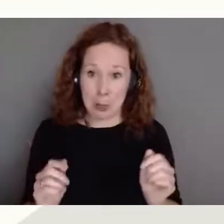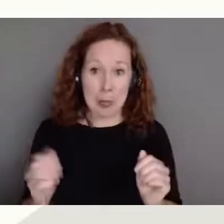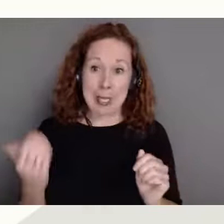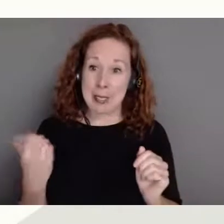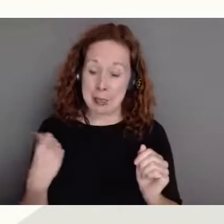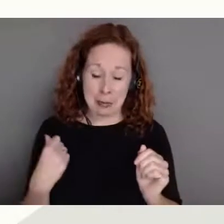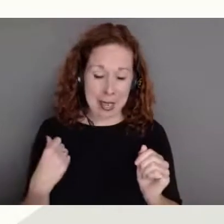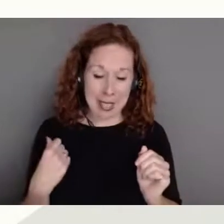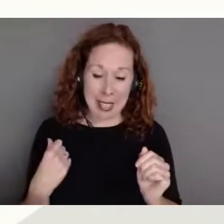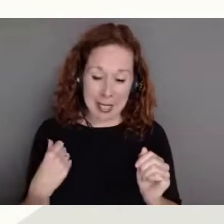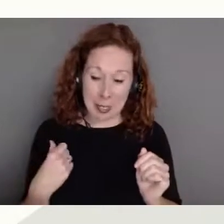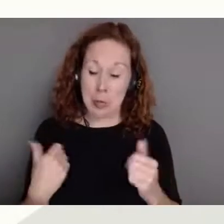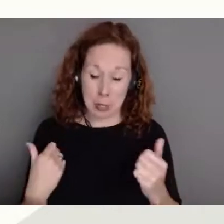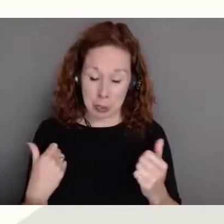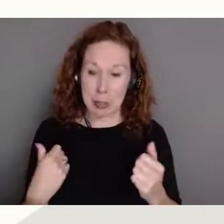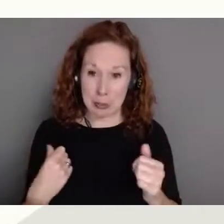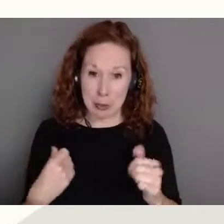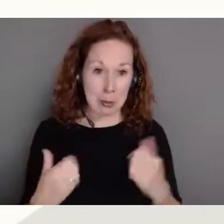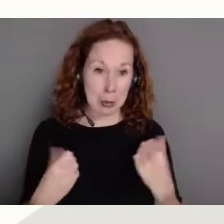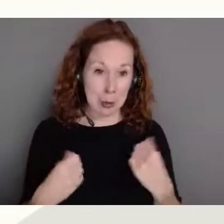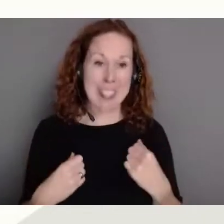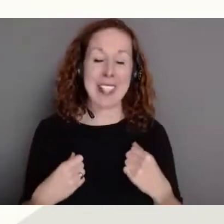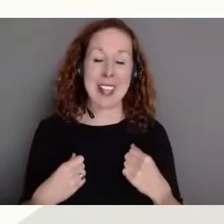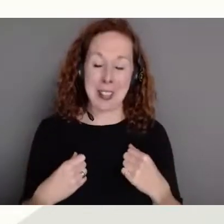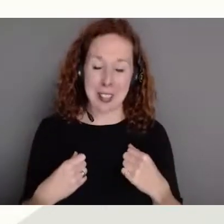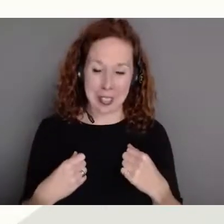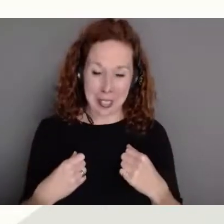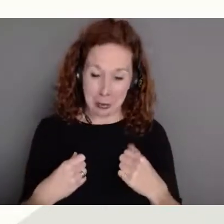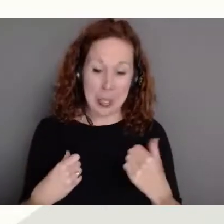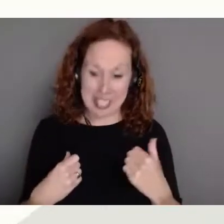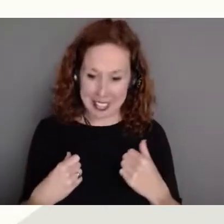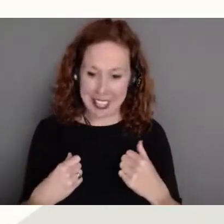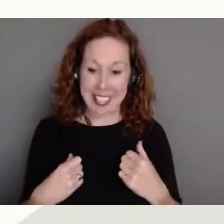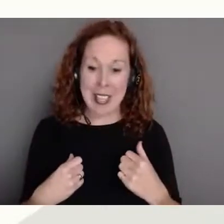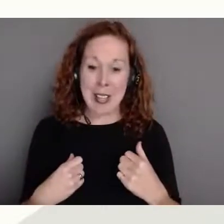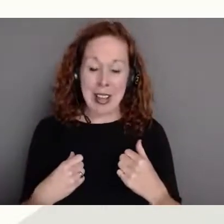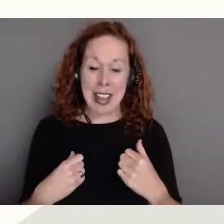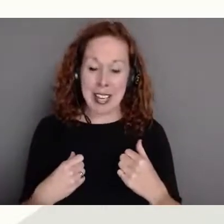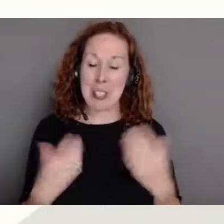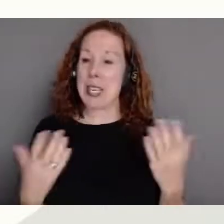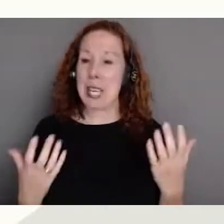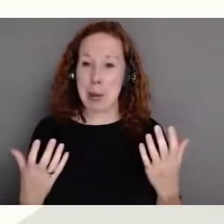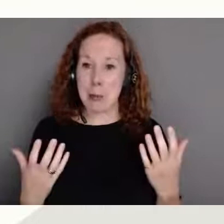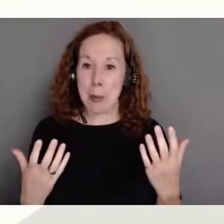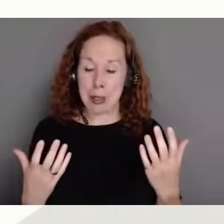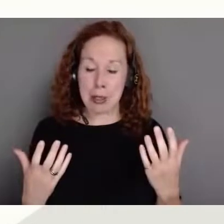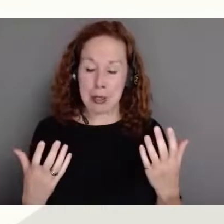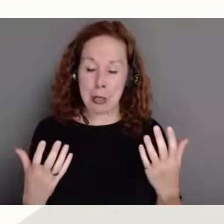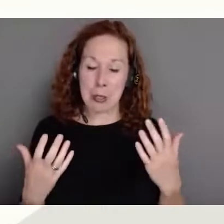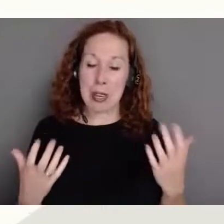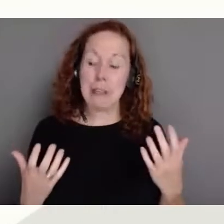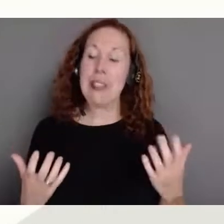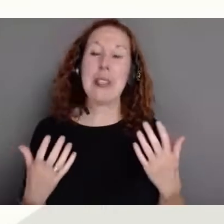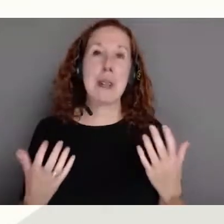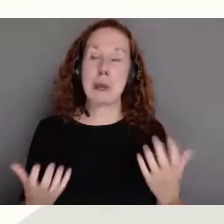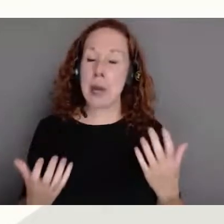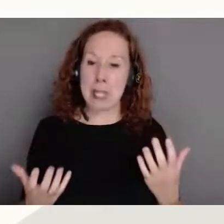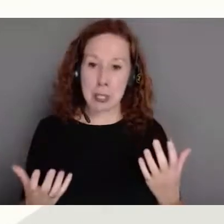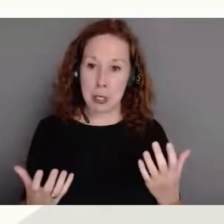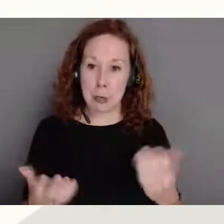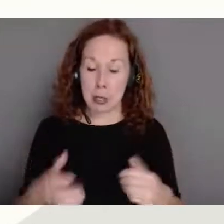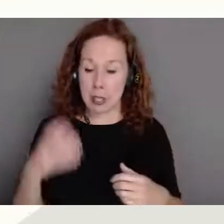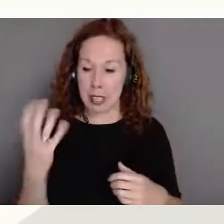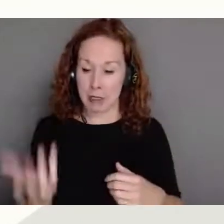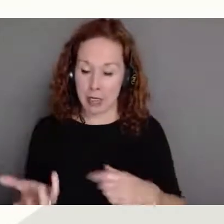coined term, but by a co-interpreter of mine, we were working together recently, and she came up with, we were trying to figure out the